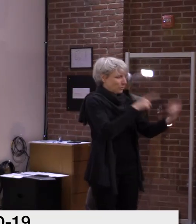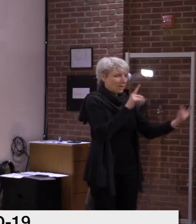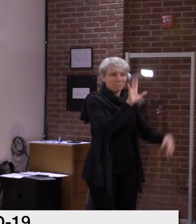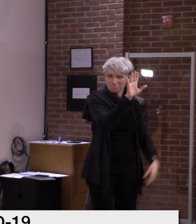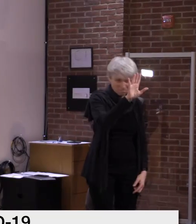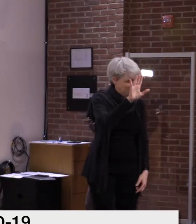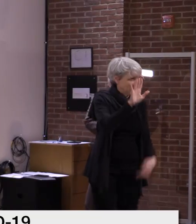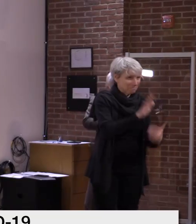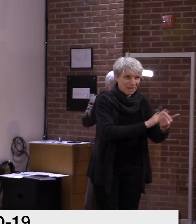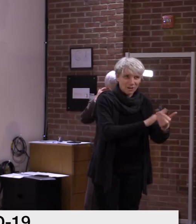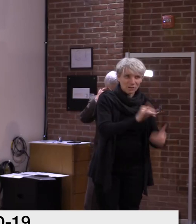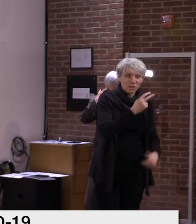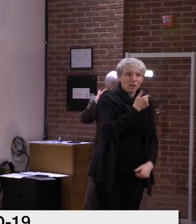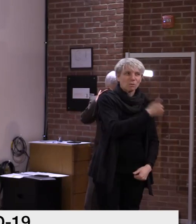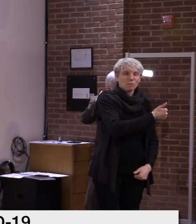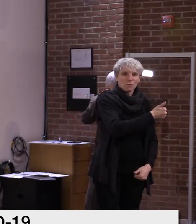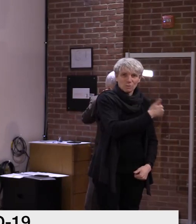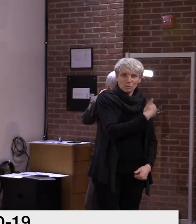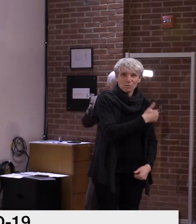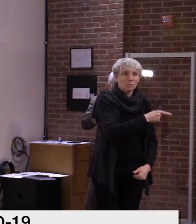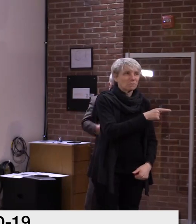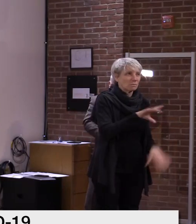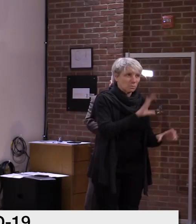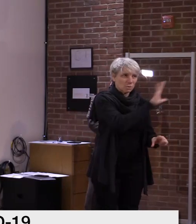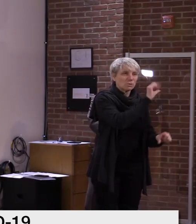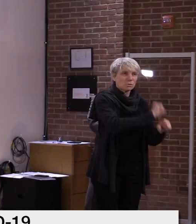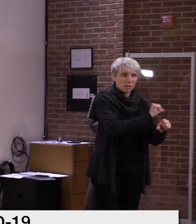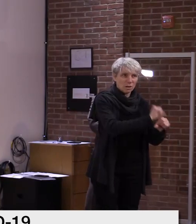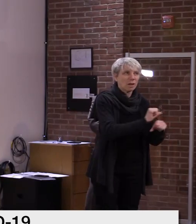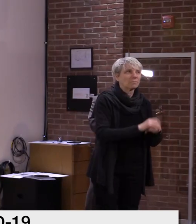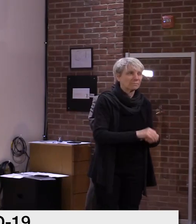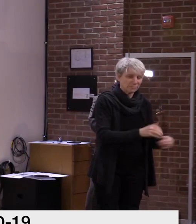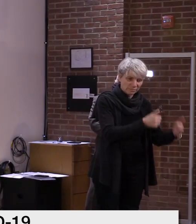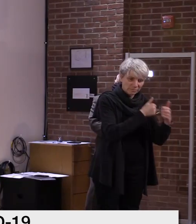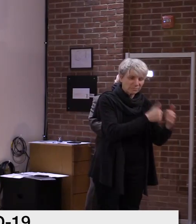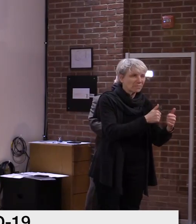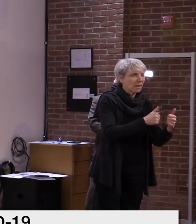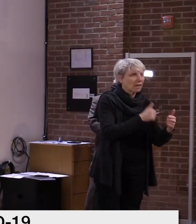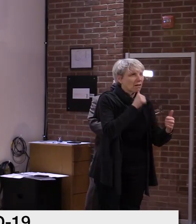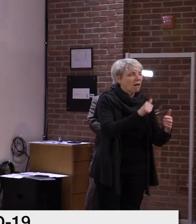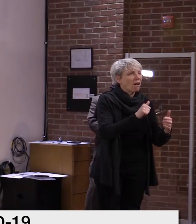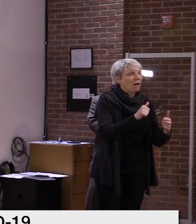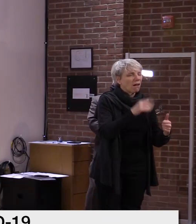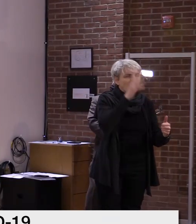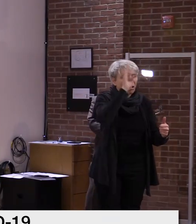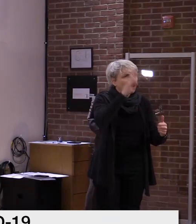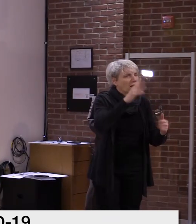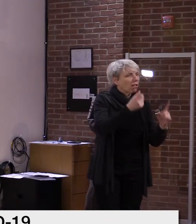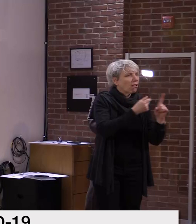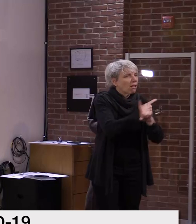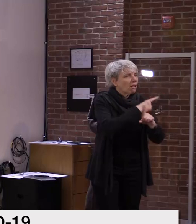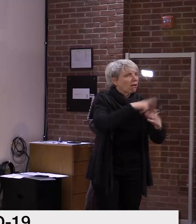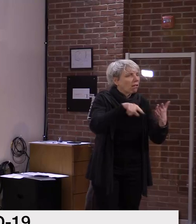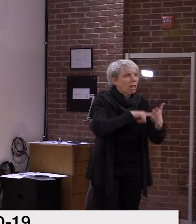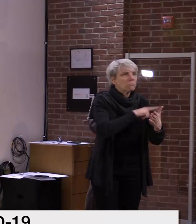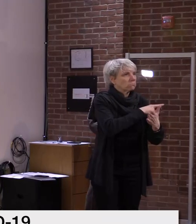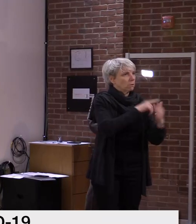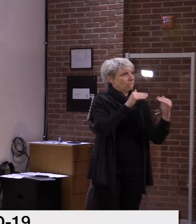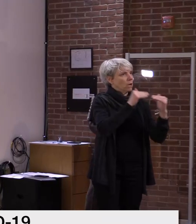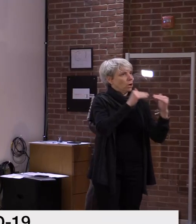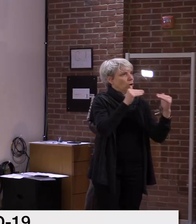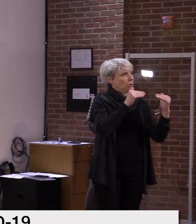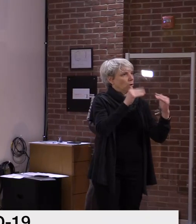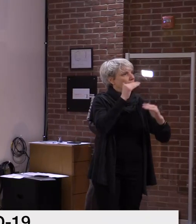John was doing it in a fair and equitable way and very balanced, and